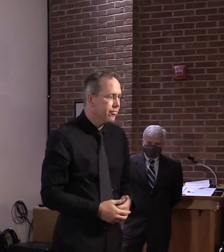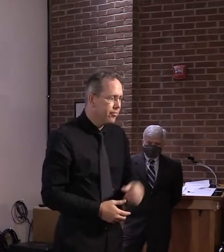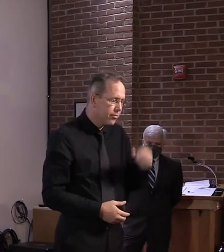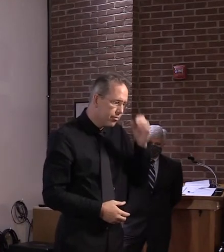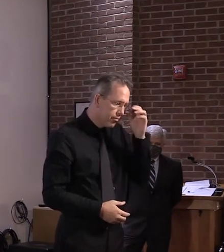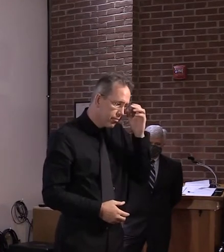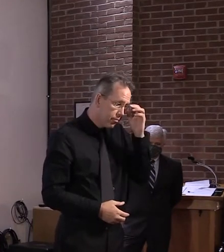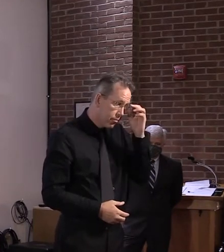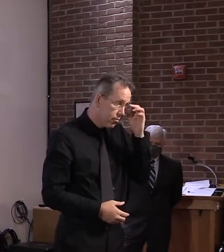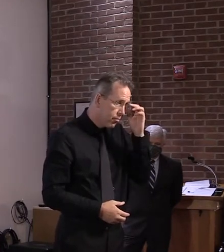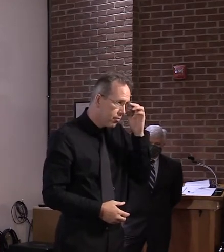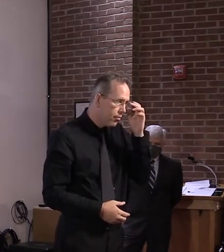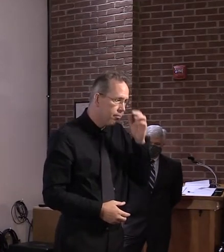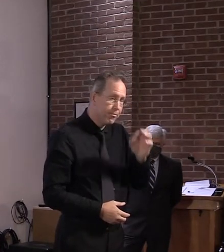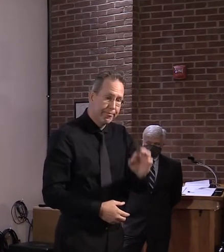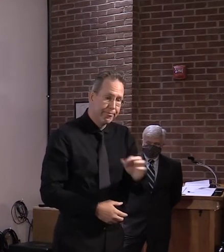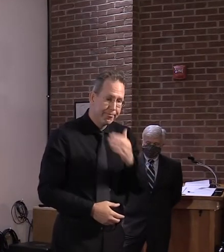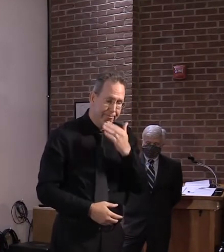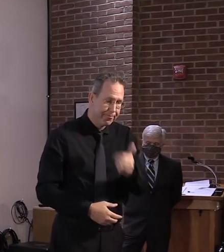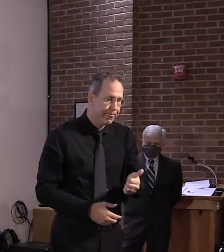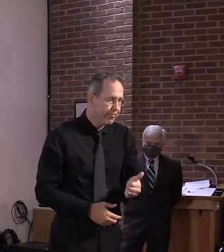I understand. Thank you very much.